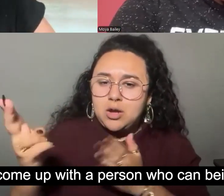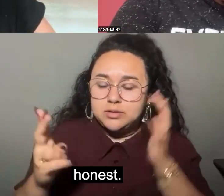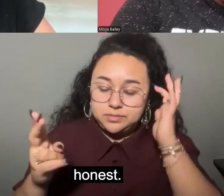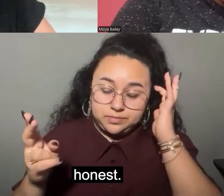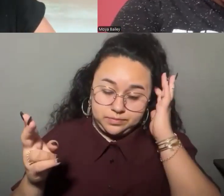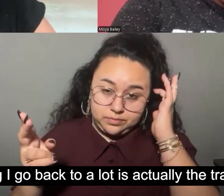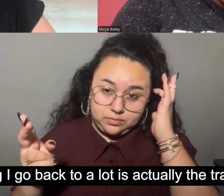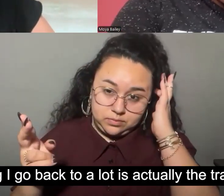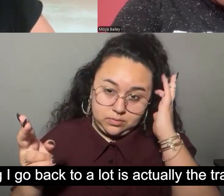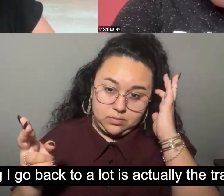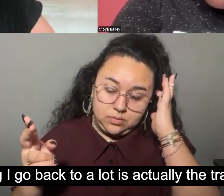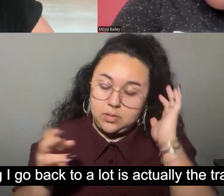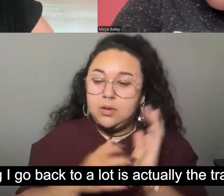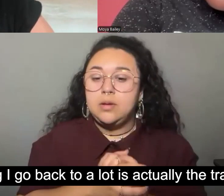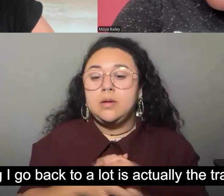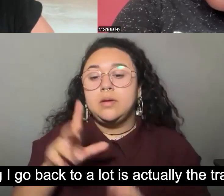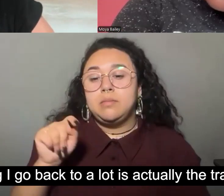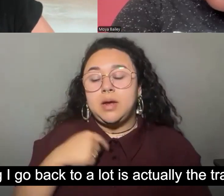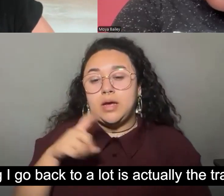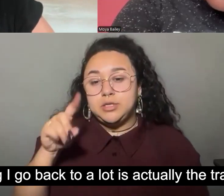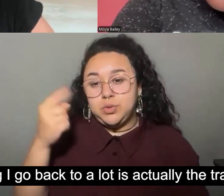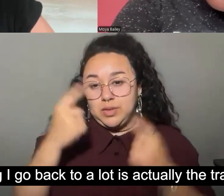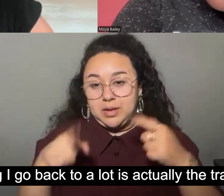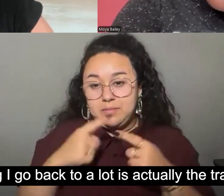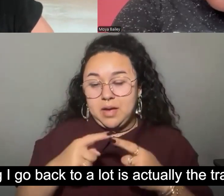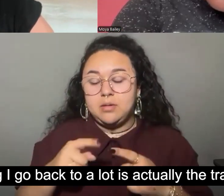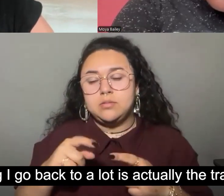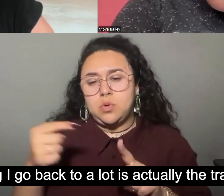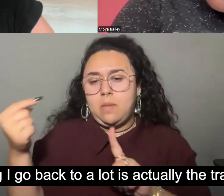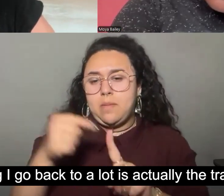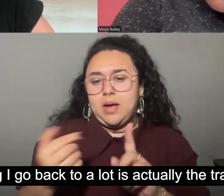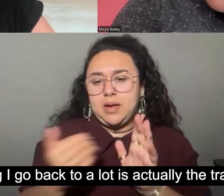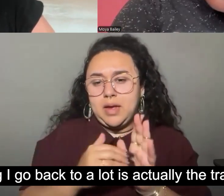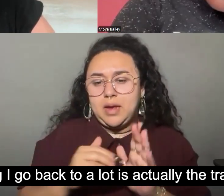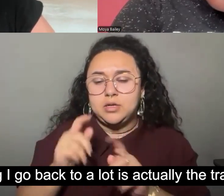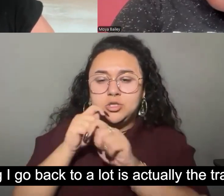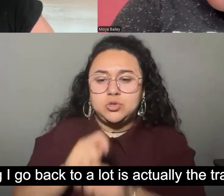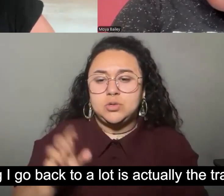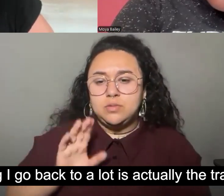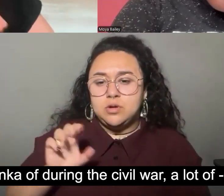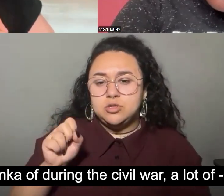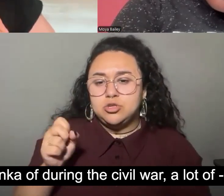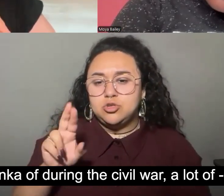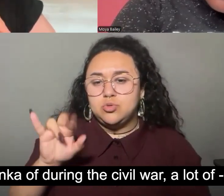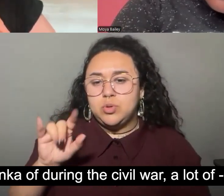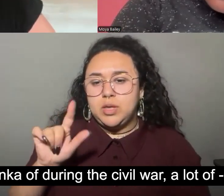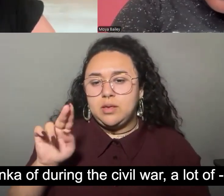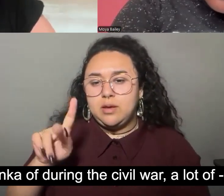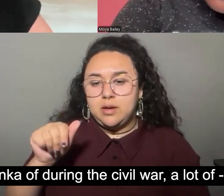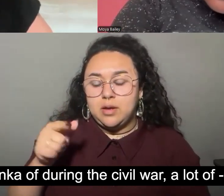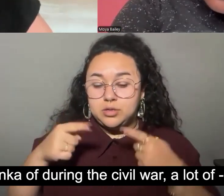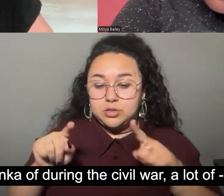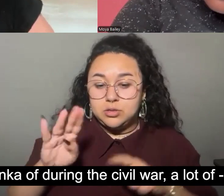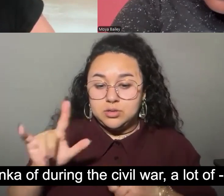like, something I go back to a lot is actually the tradition in Sri Lanka of during the Civil War, but